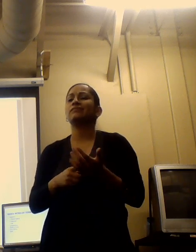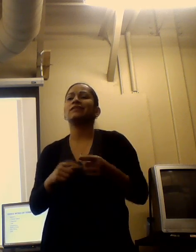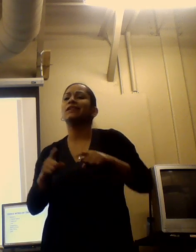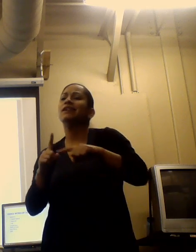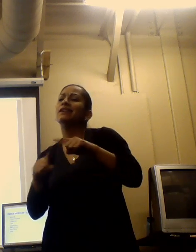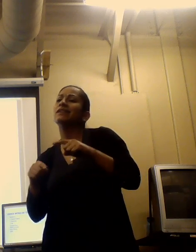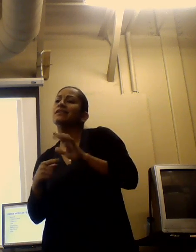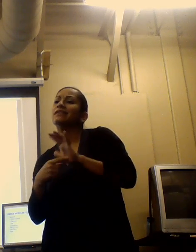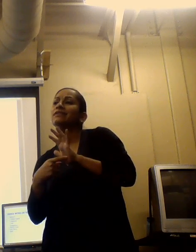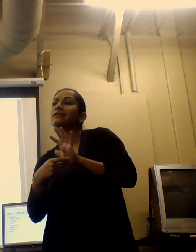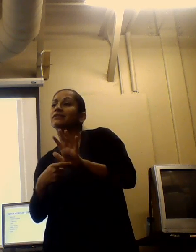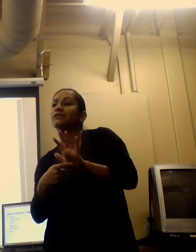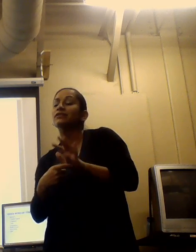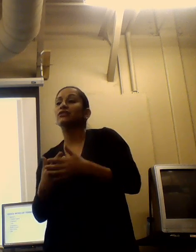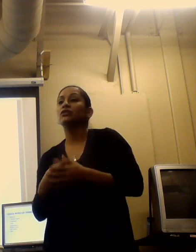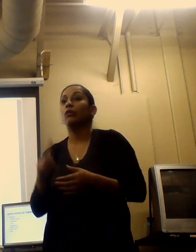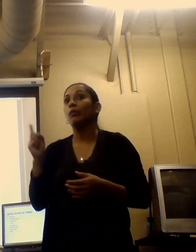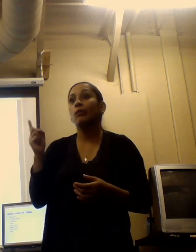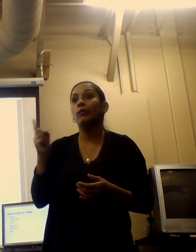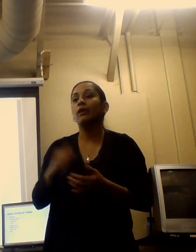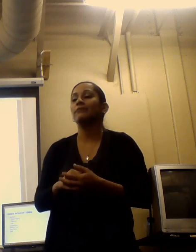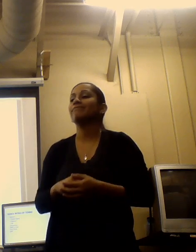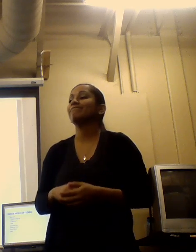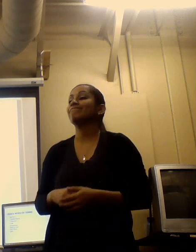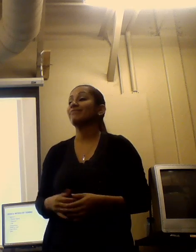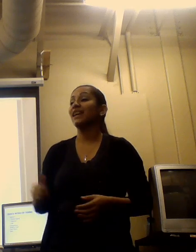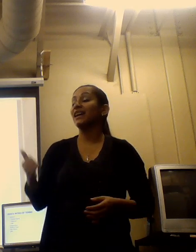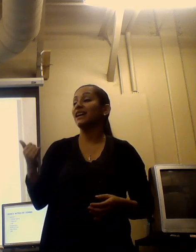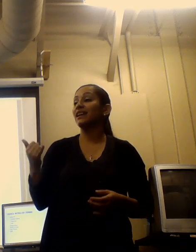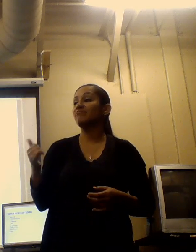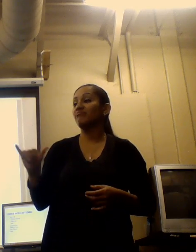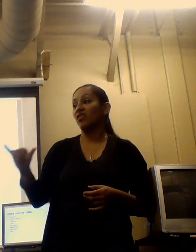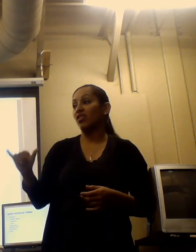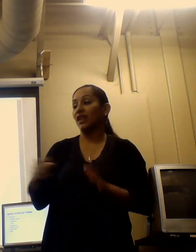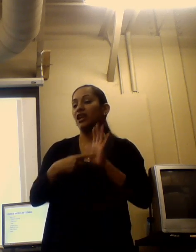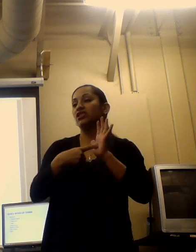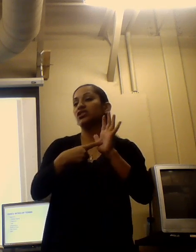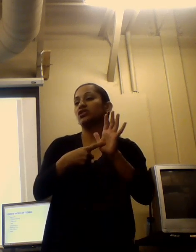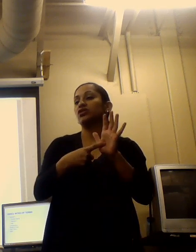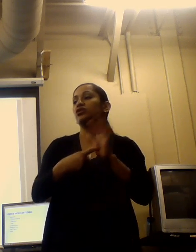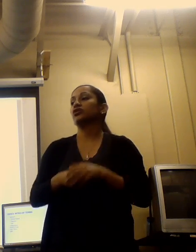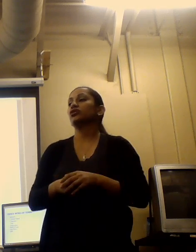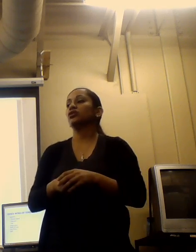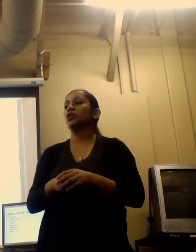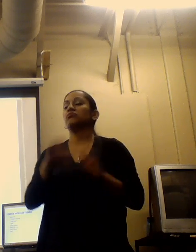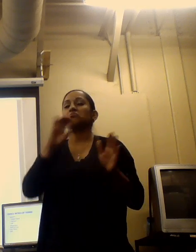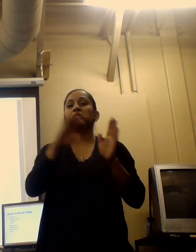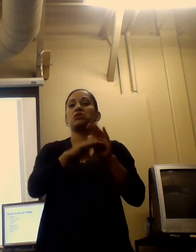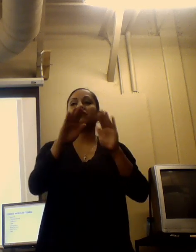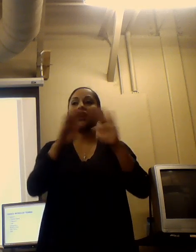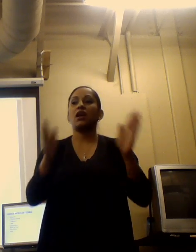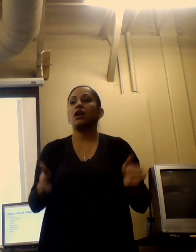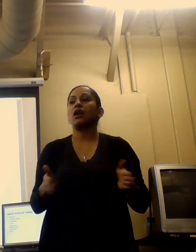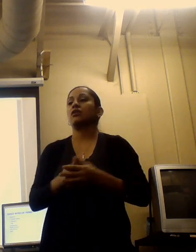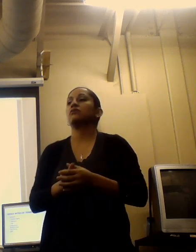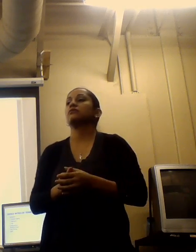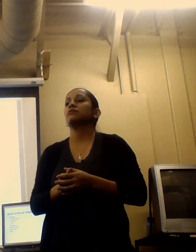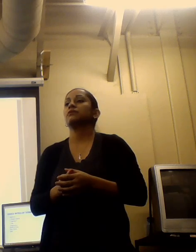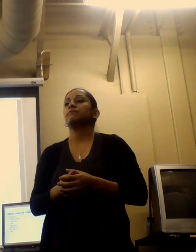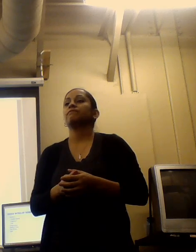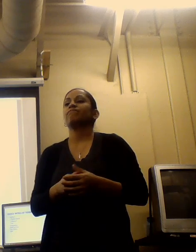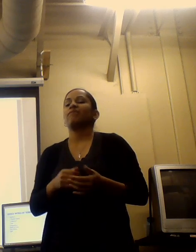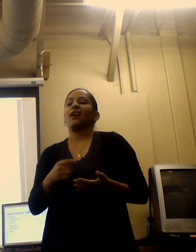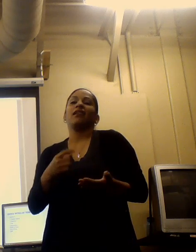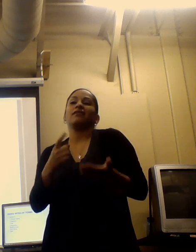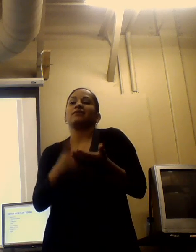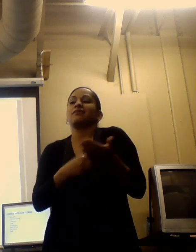here's a picture of the house. More details, beautiful garden. Here's a cast of characters, somebody working. Talked